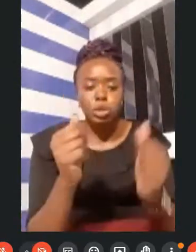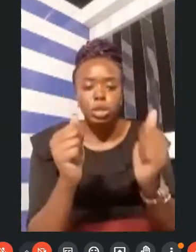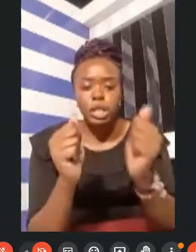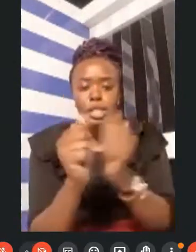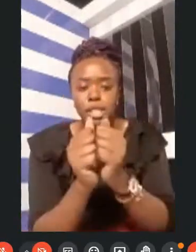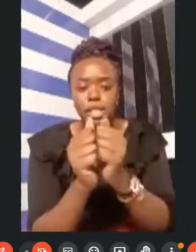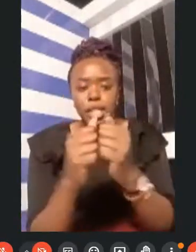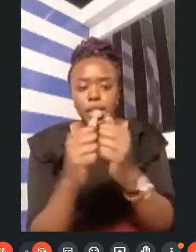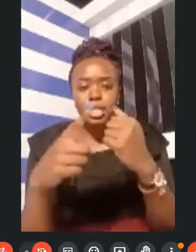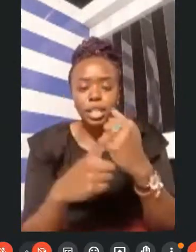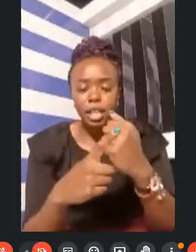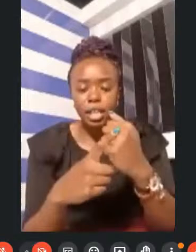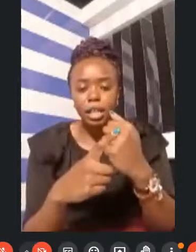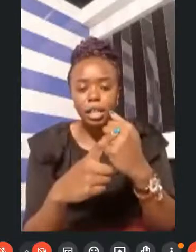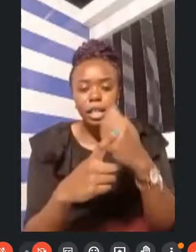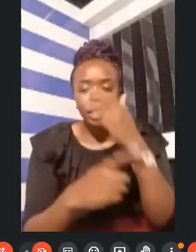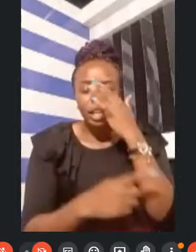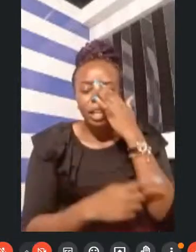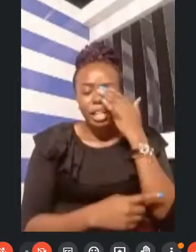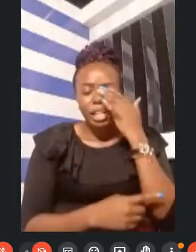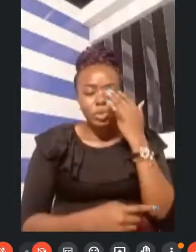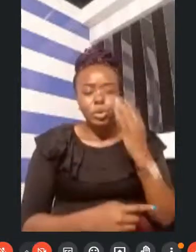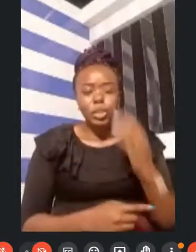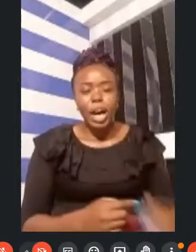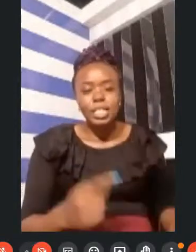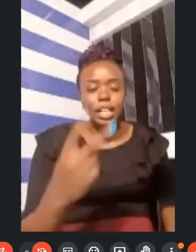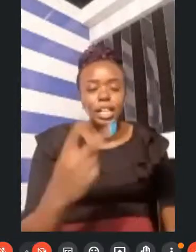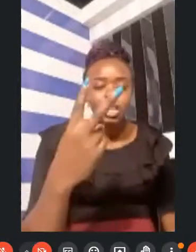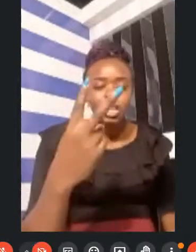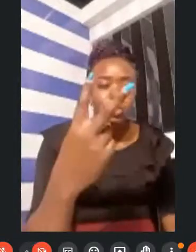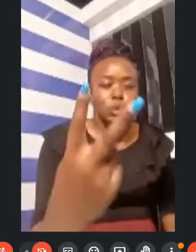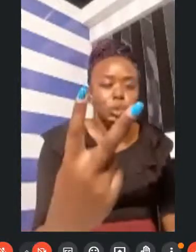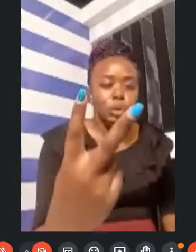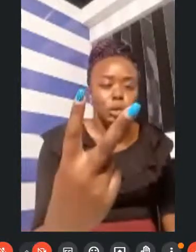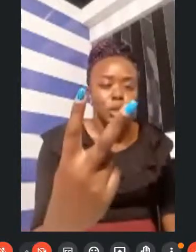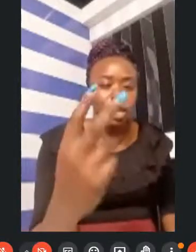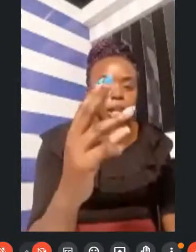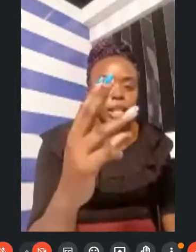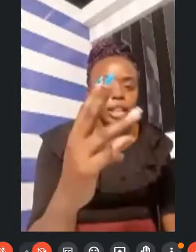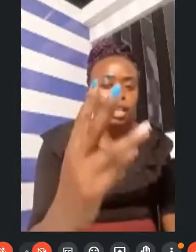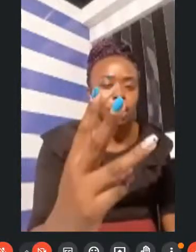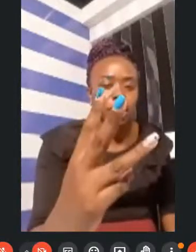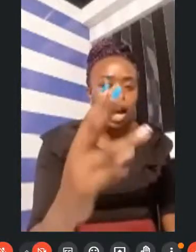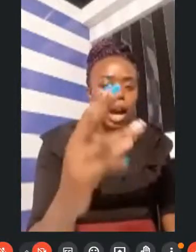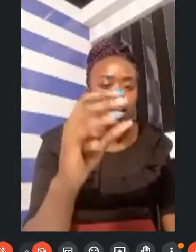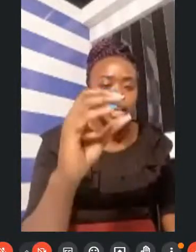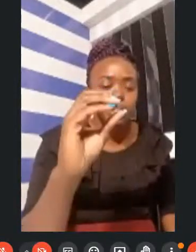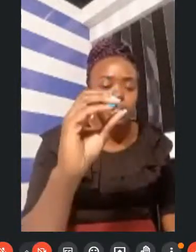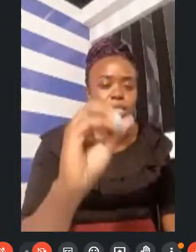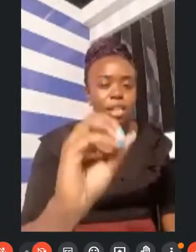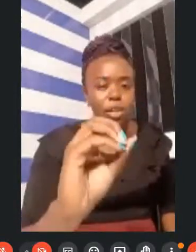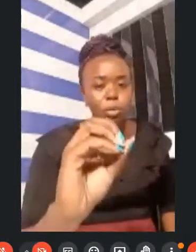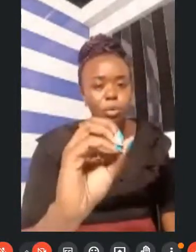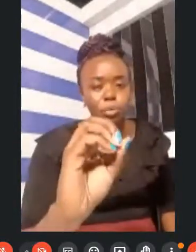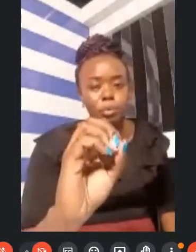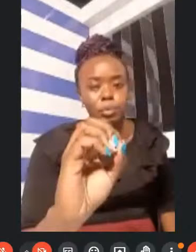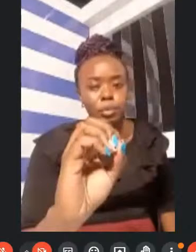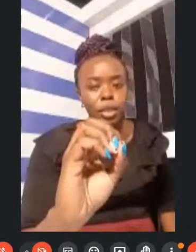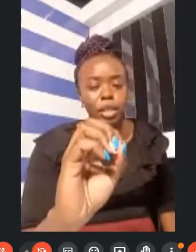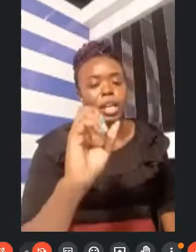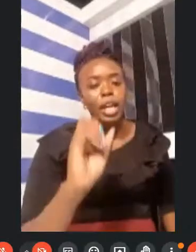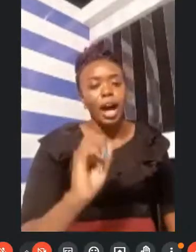216, 216. 230, 2, 3, and